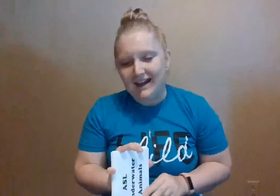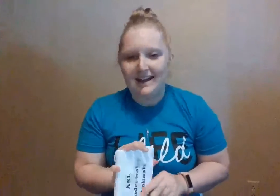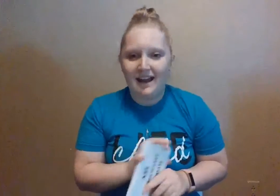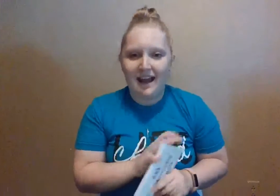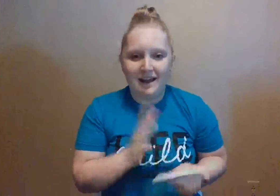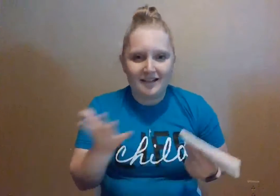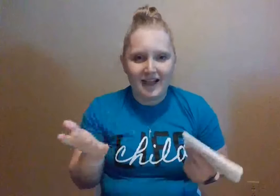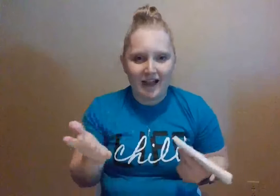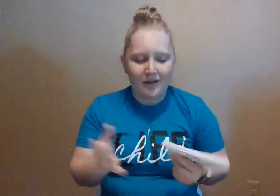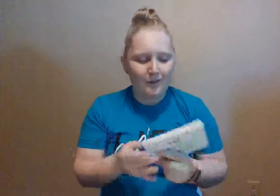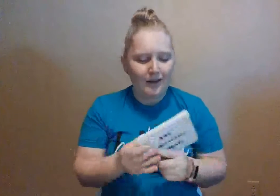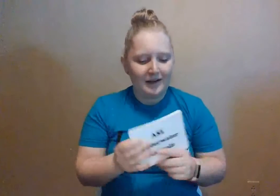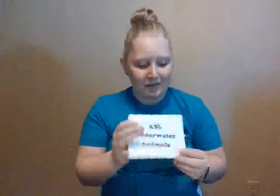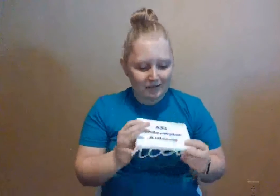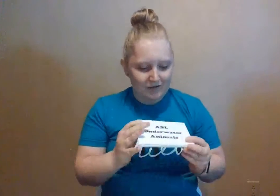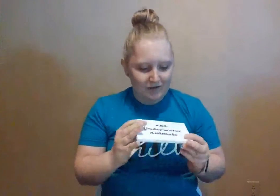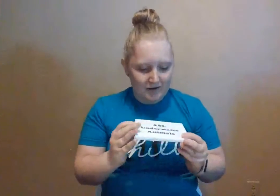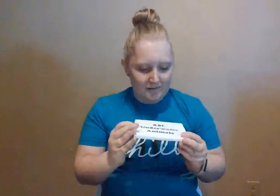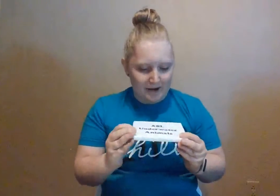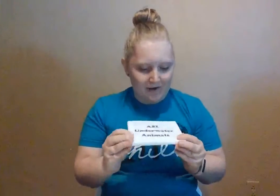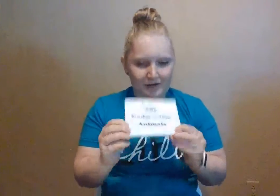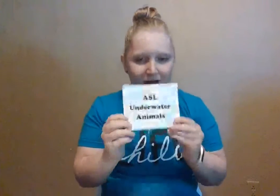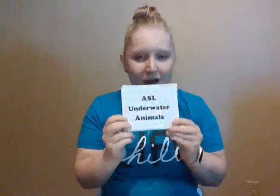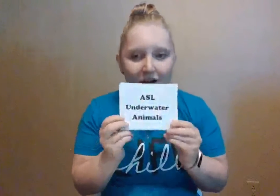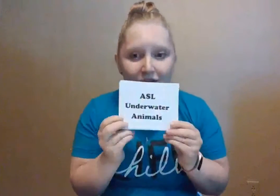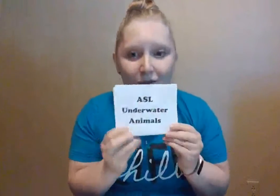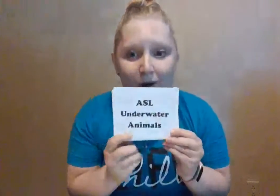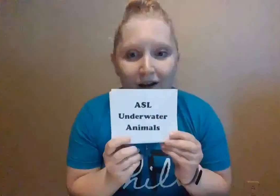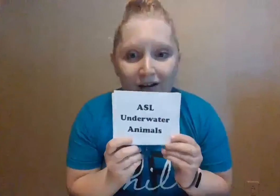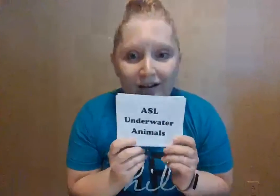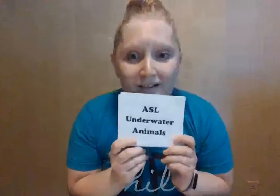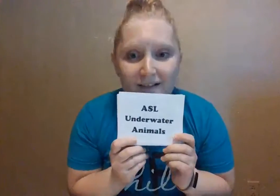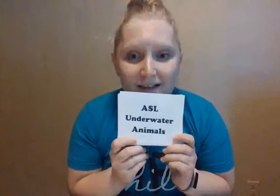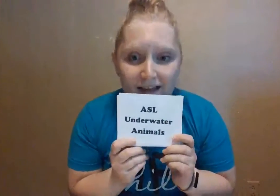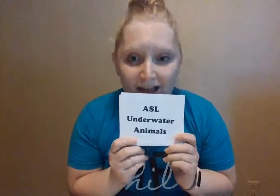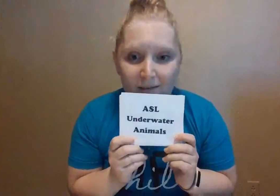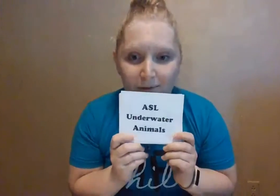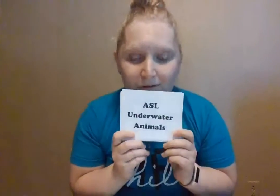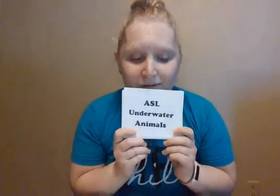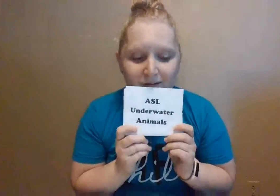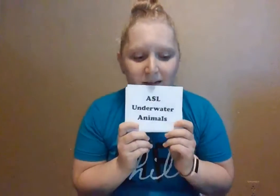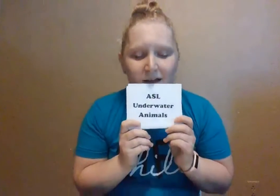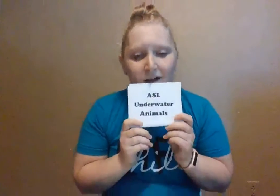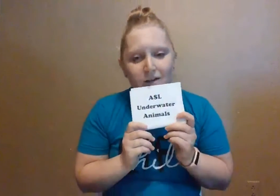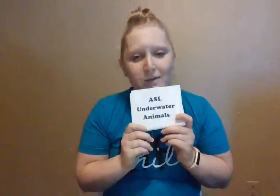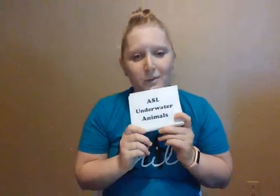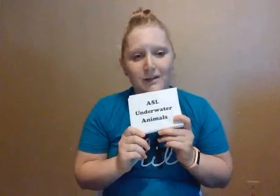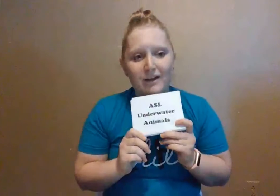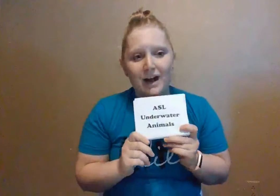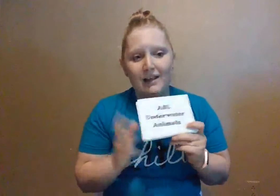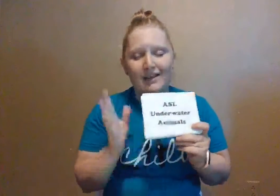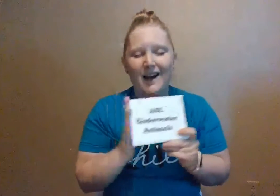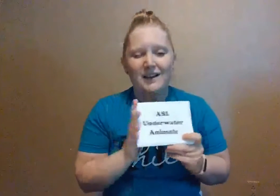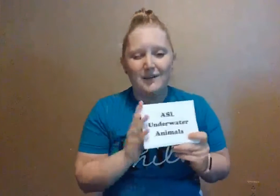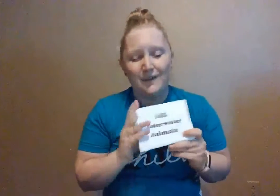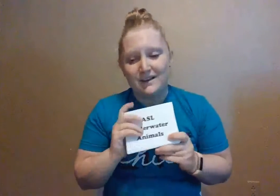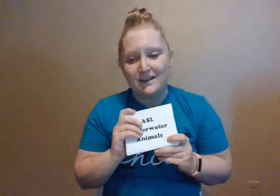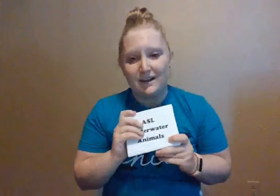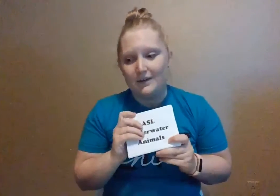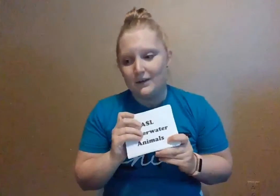in ASL we are going to learn about underwater sea animals. So we've got a lot of fun stuff that we're going